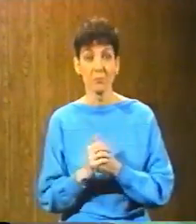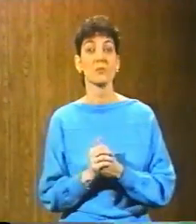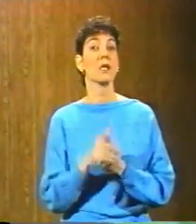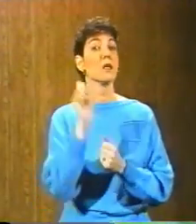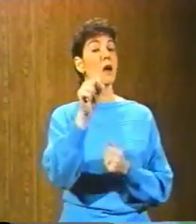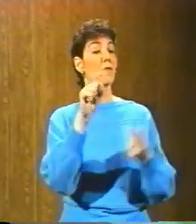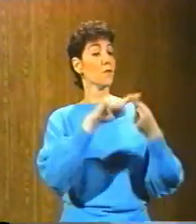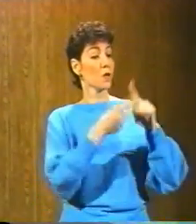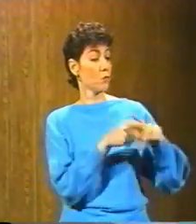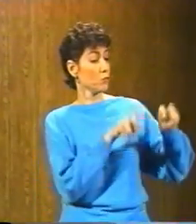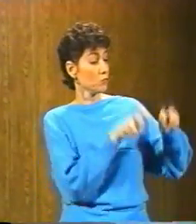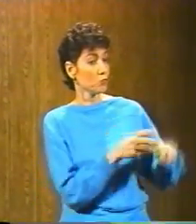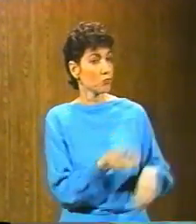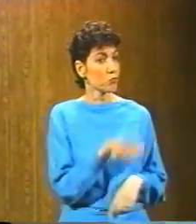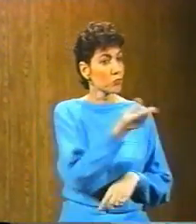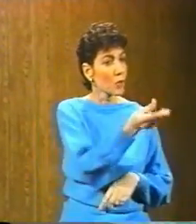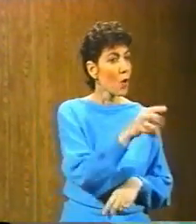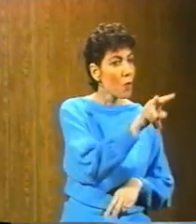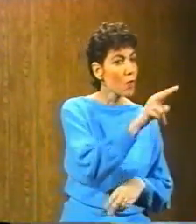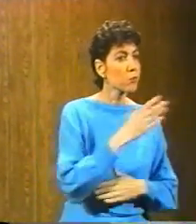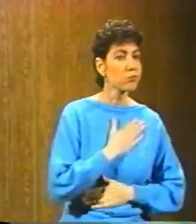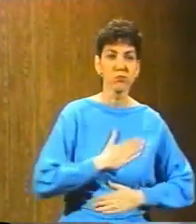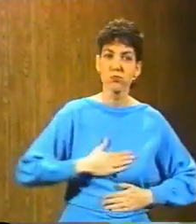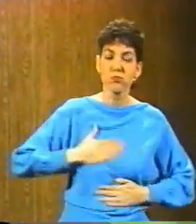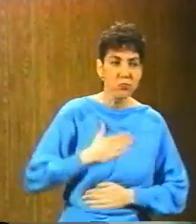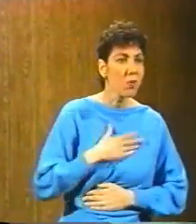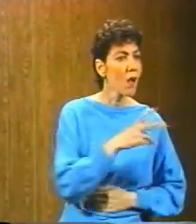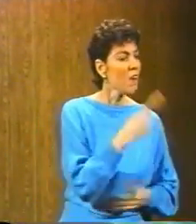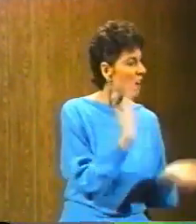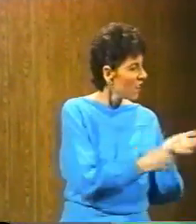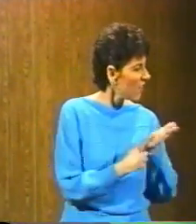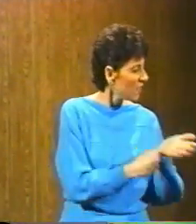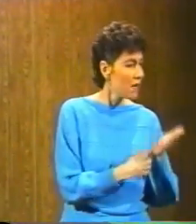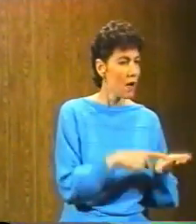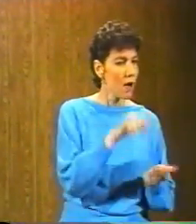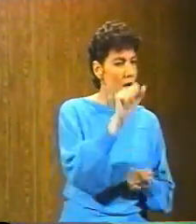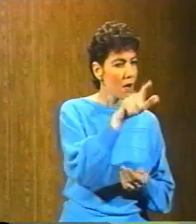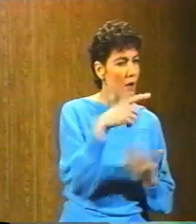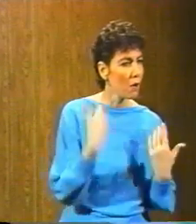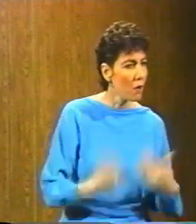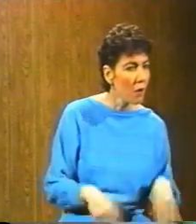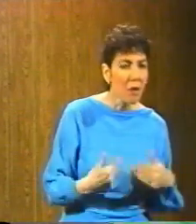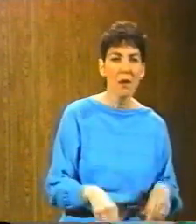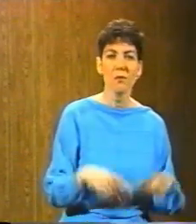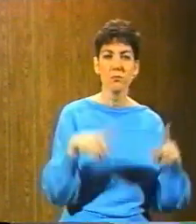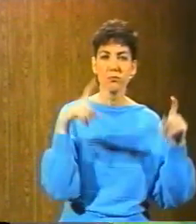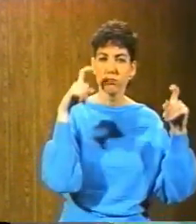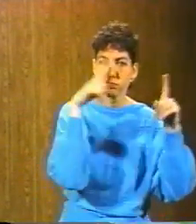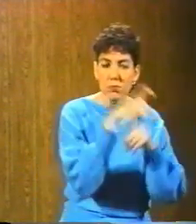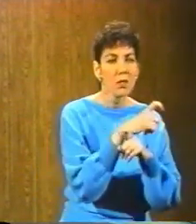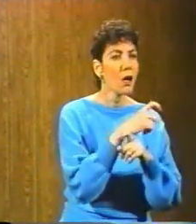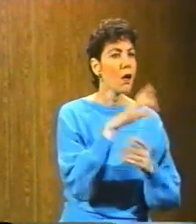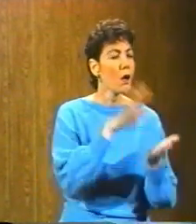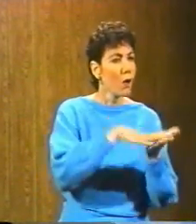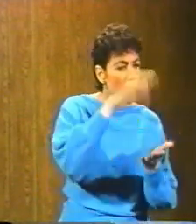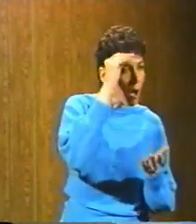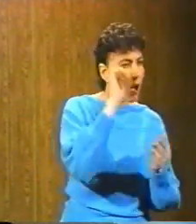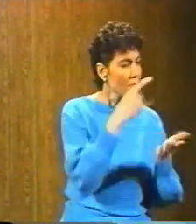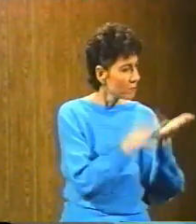sound. There are several ways you can use these tapes to improve your understanding and skill with ASL numbers. You may